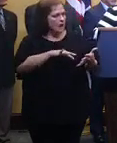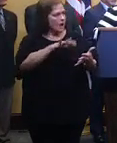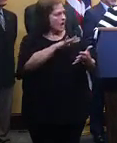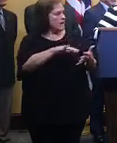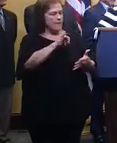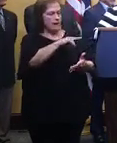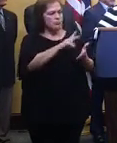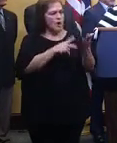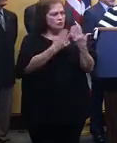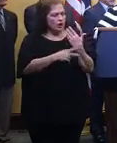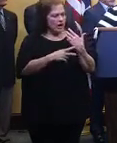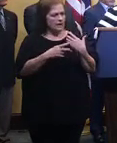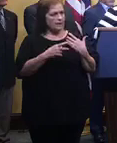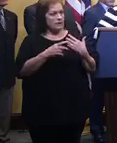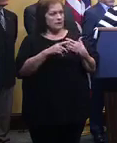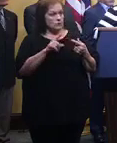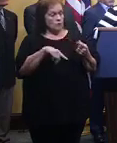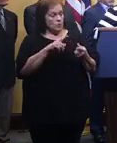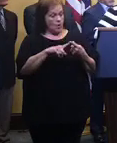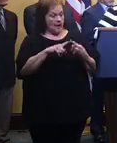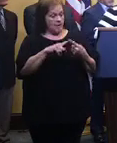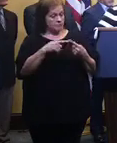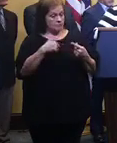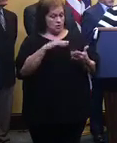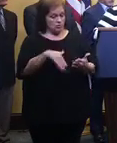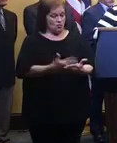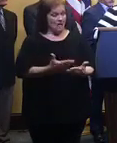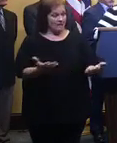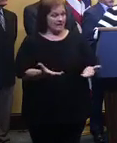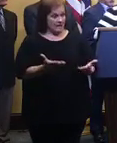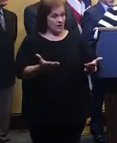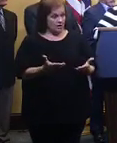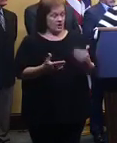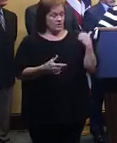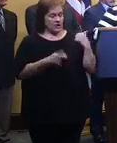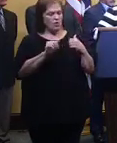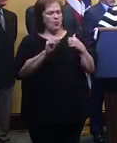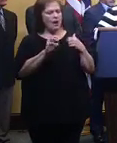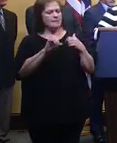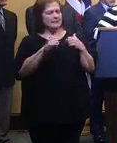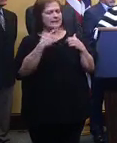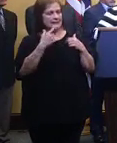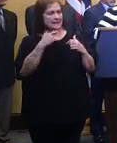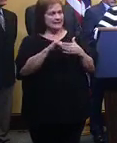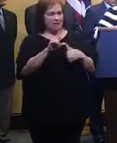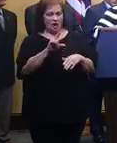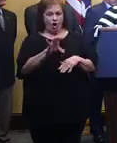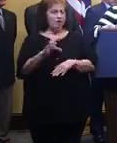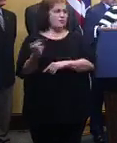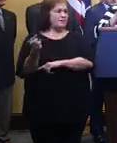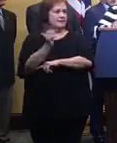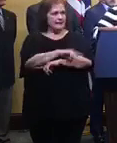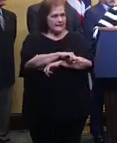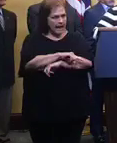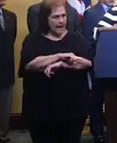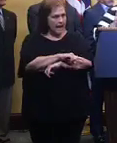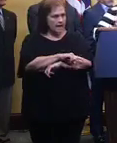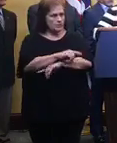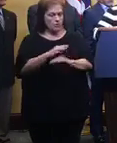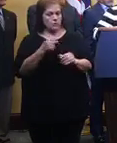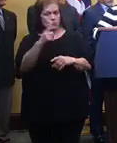We identified that once we came into office. And an upward of, and Ramsey can speak to this, over 100 plus days, even getting into over